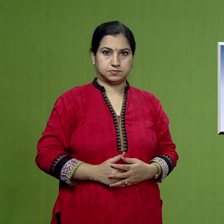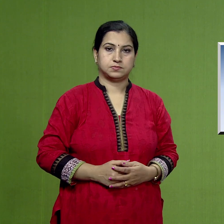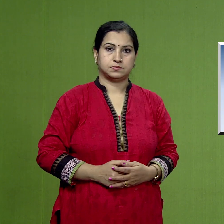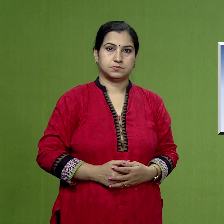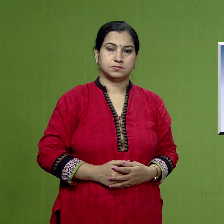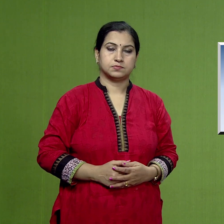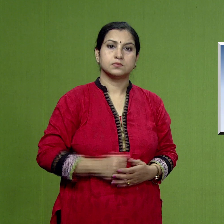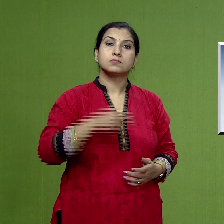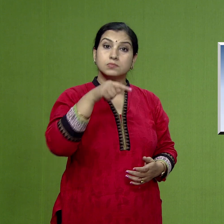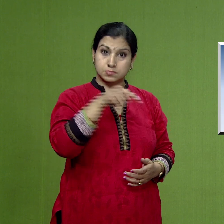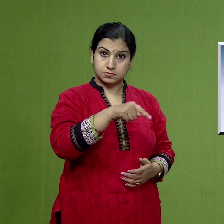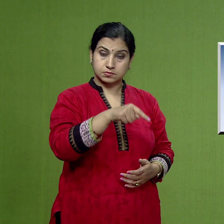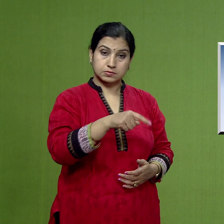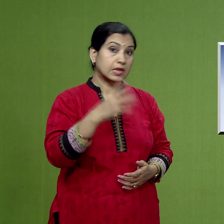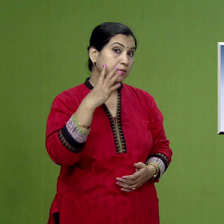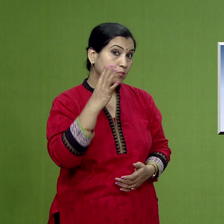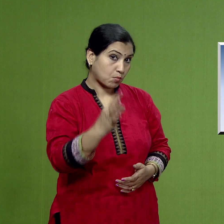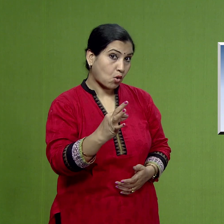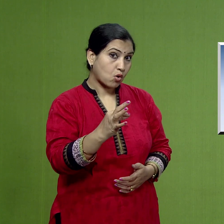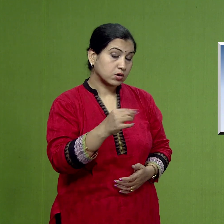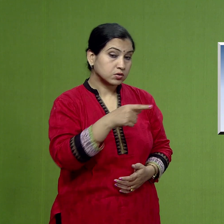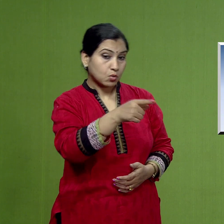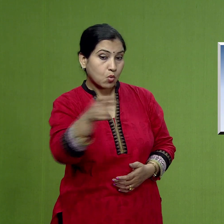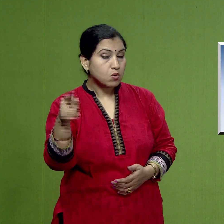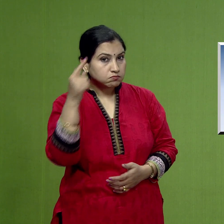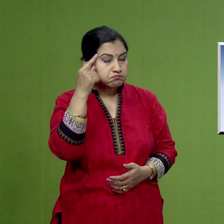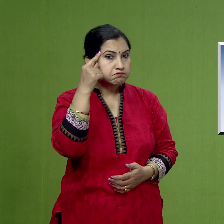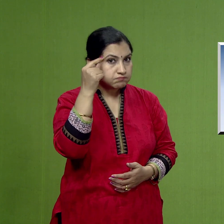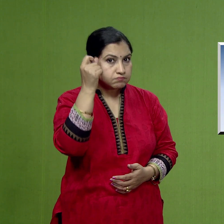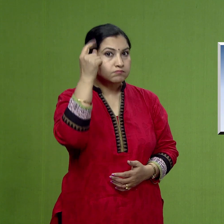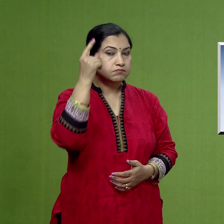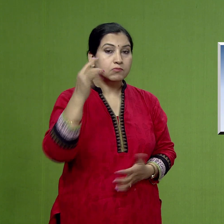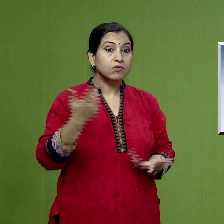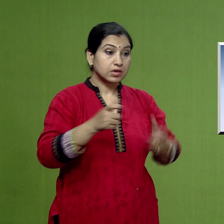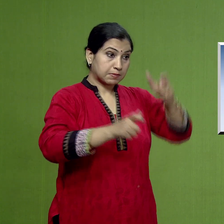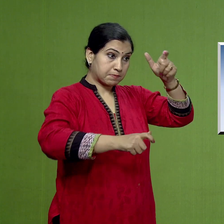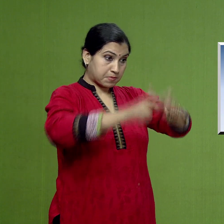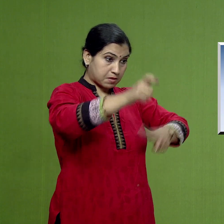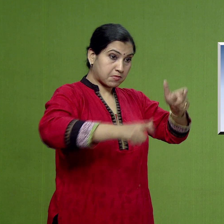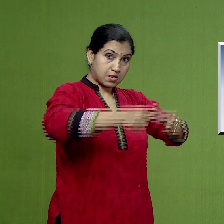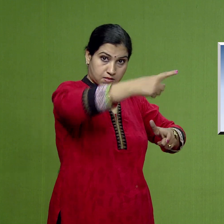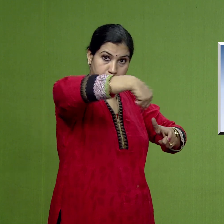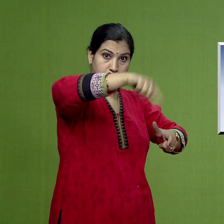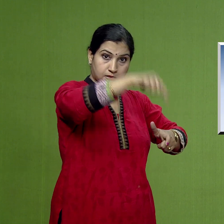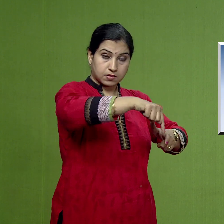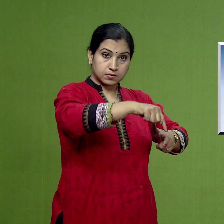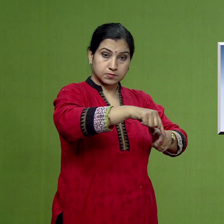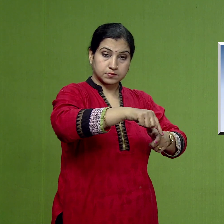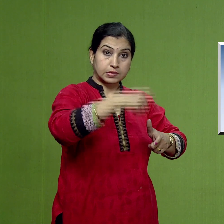It is therefore important to understand that people as human resource are both the object